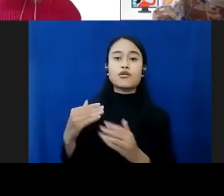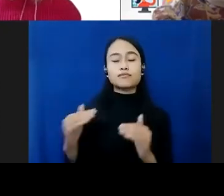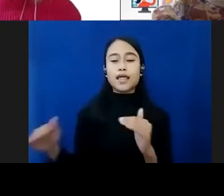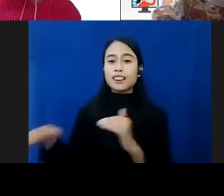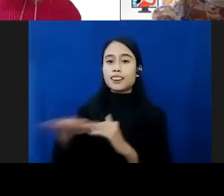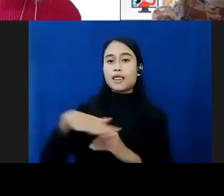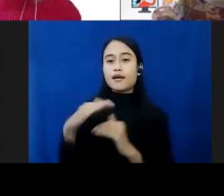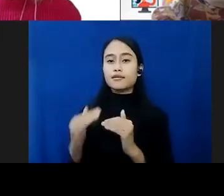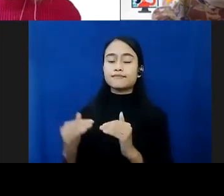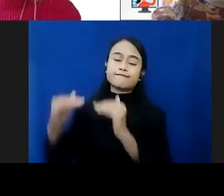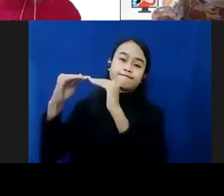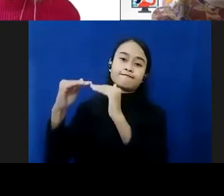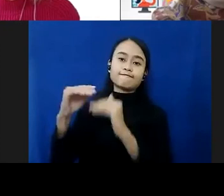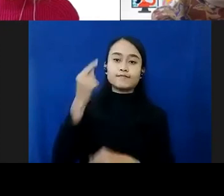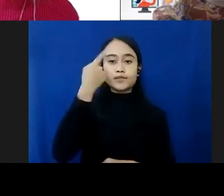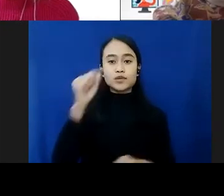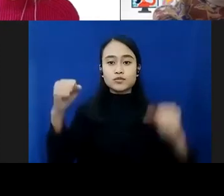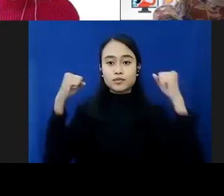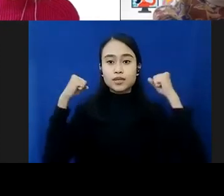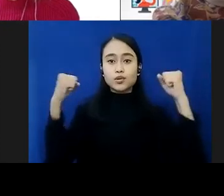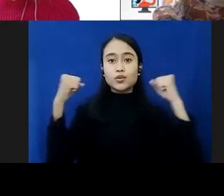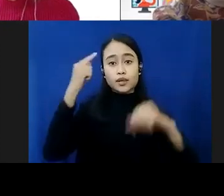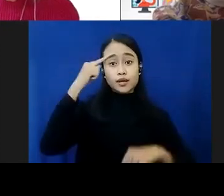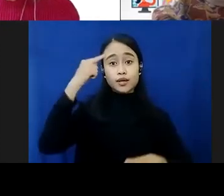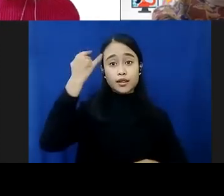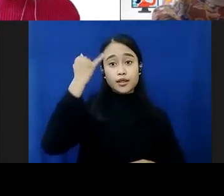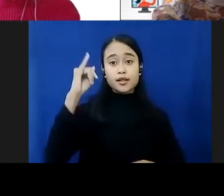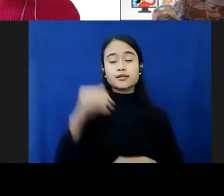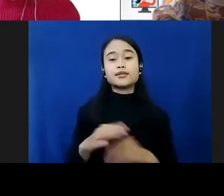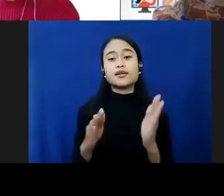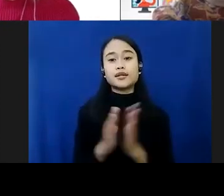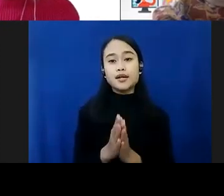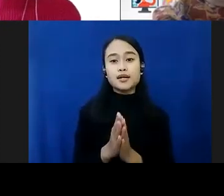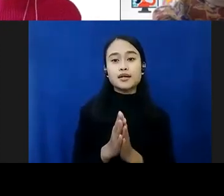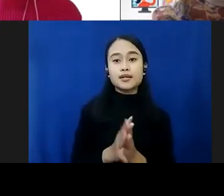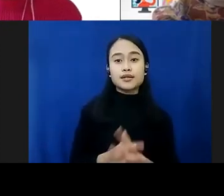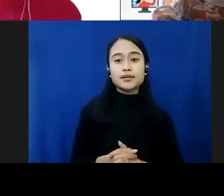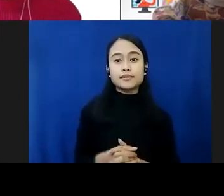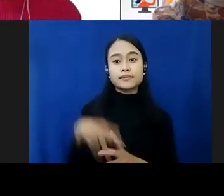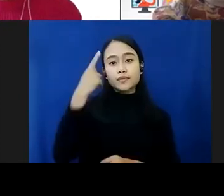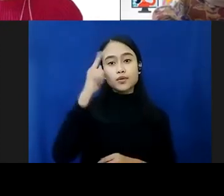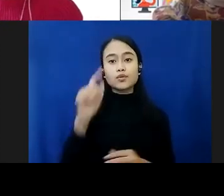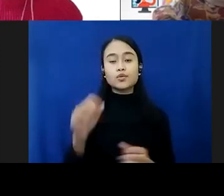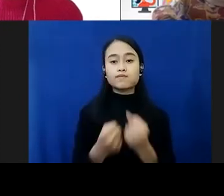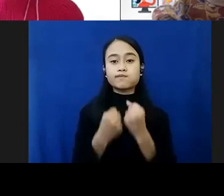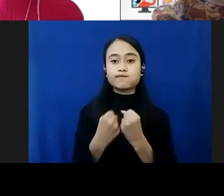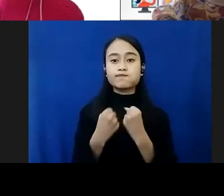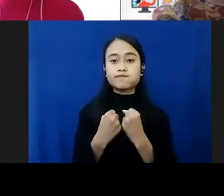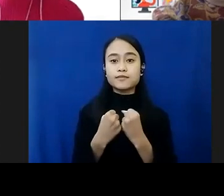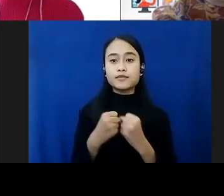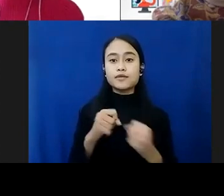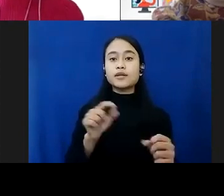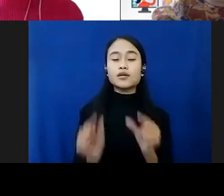do really strong due diligence and also to hold people accountable because